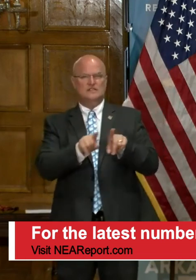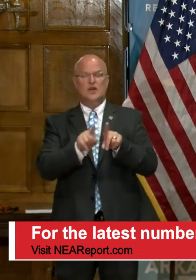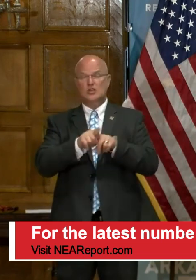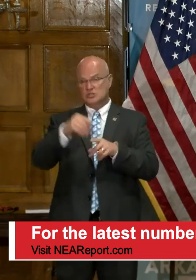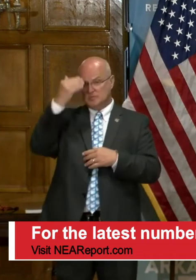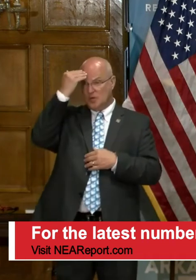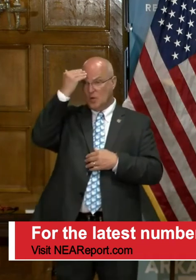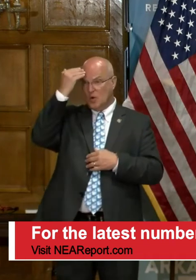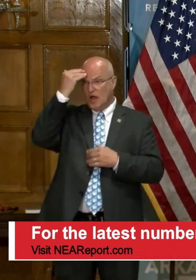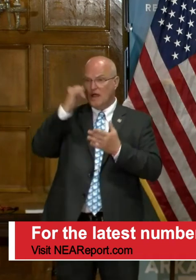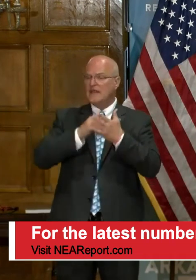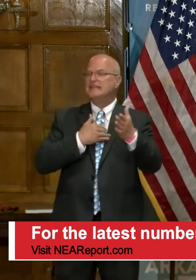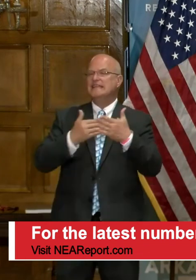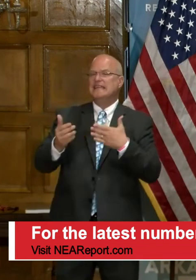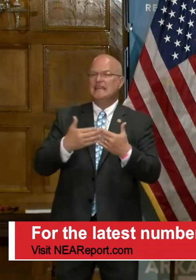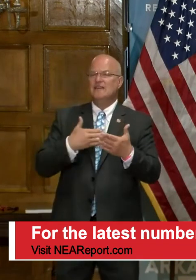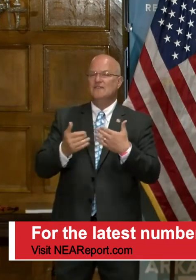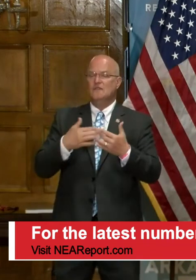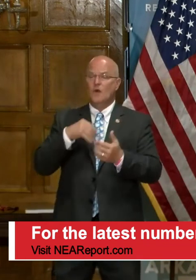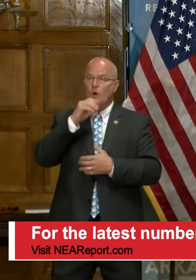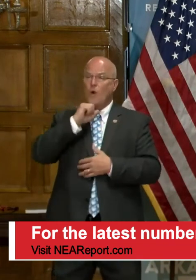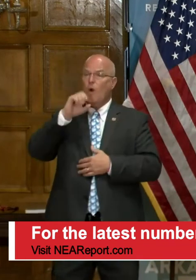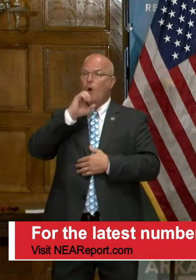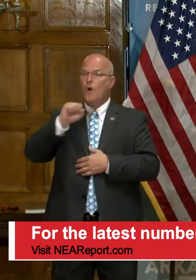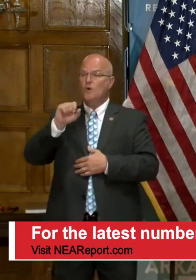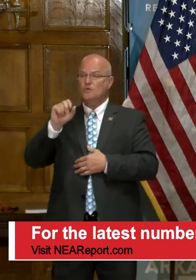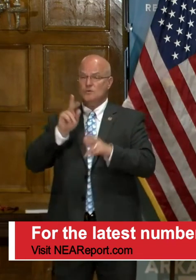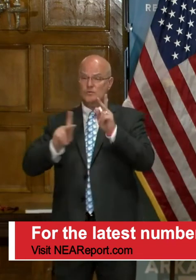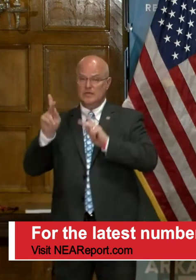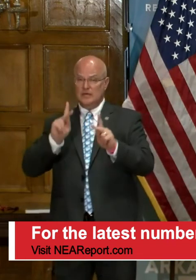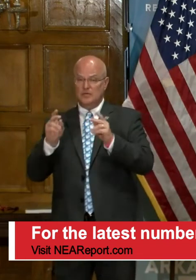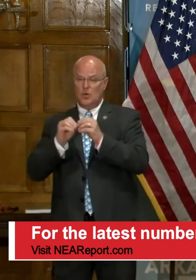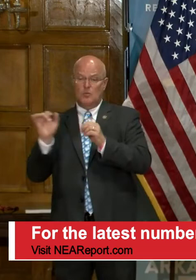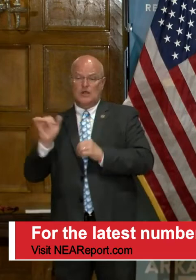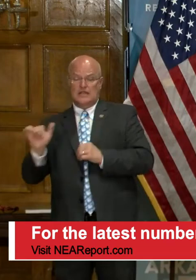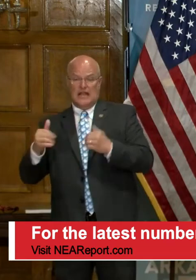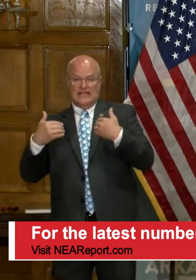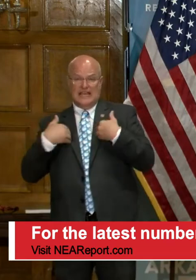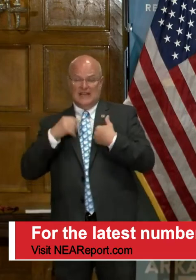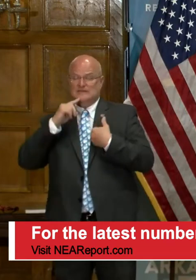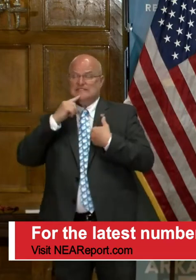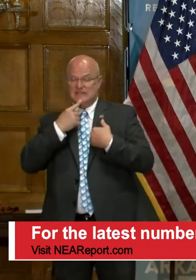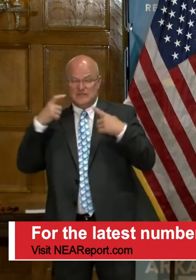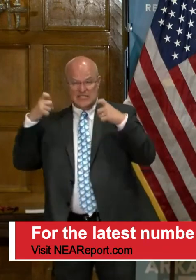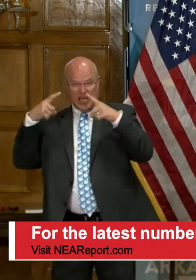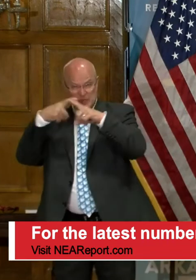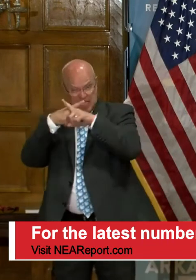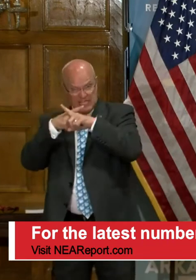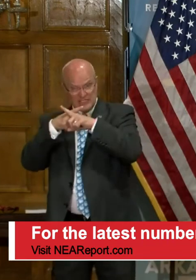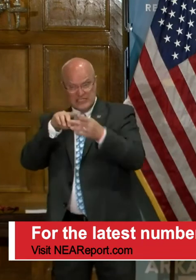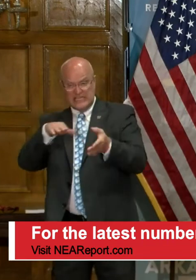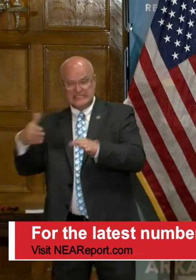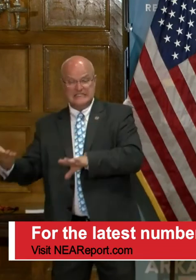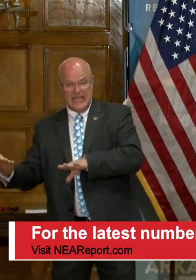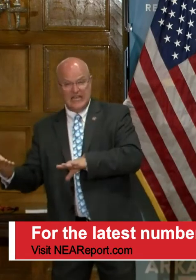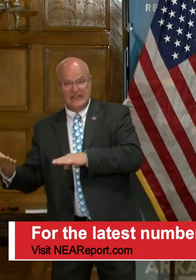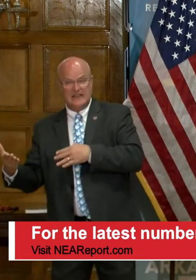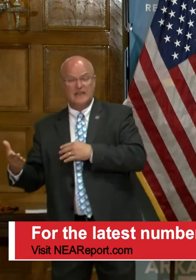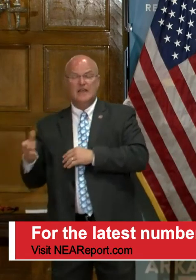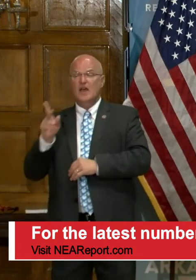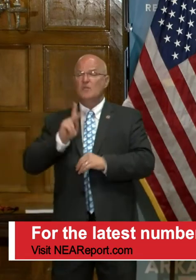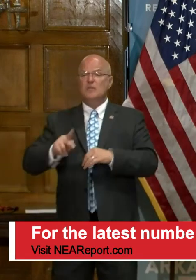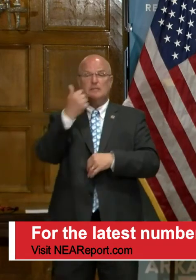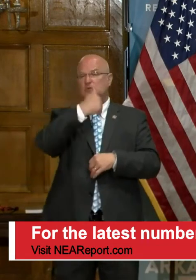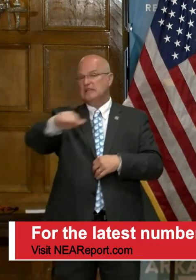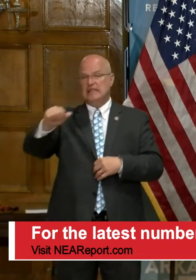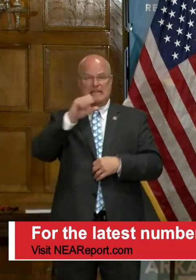be aware that even though older Arkansans are more likely to have serious complications and deaths, people of